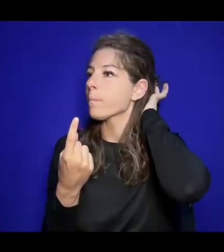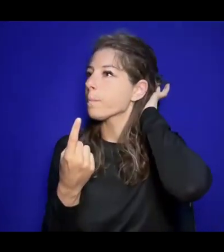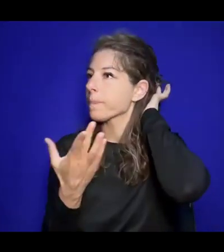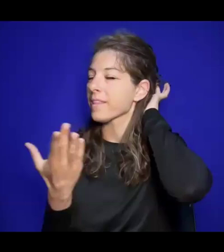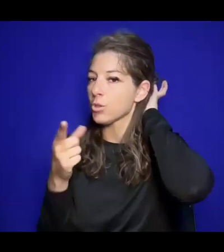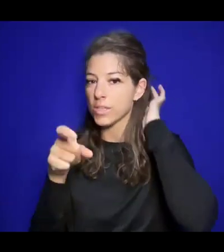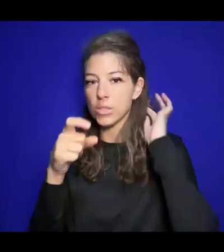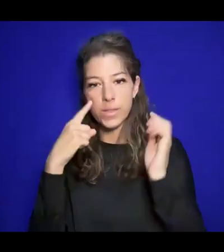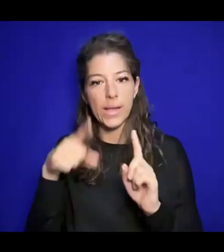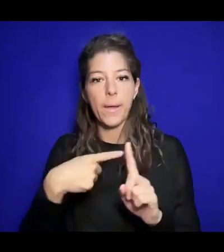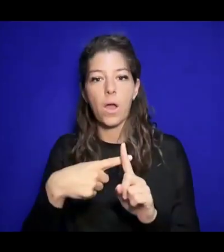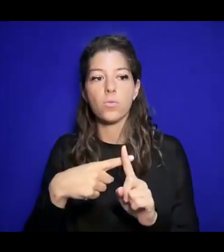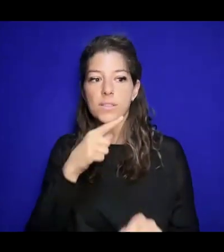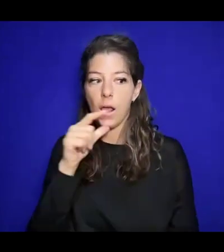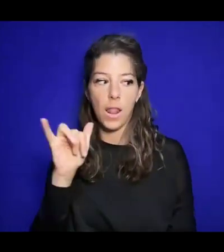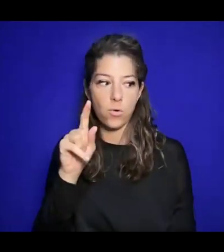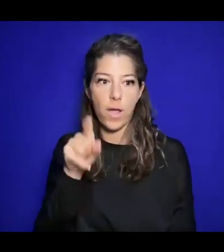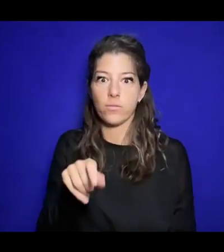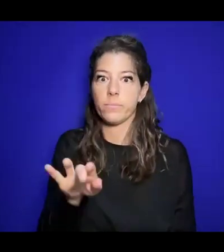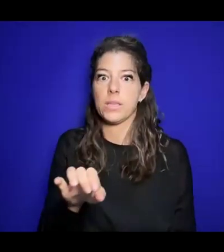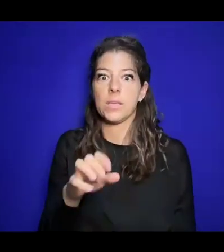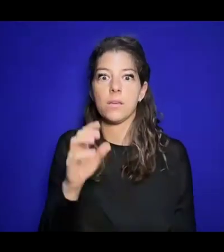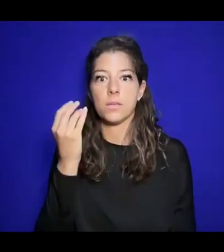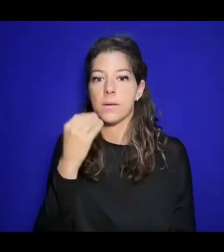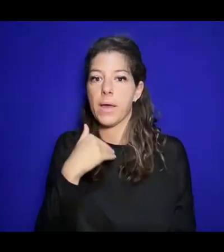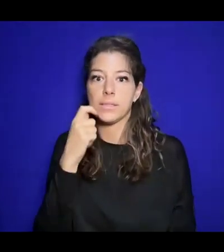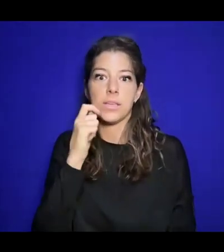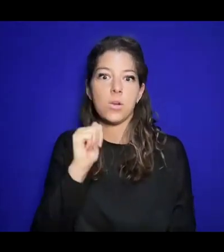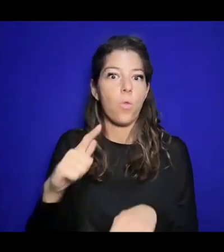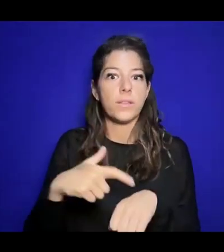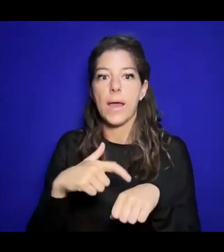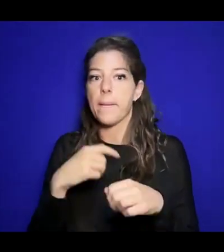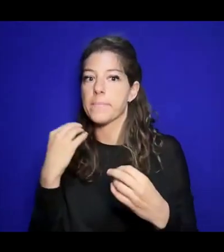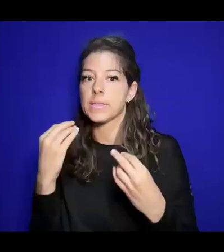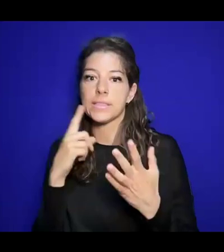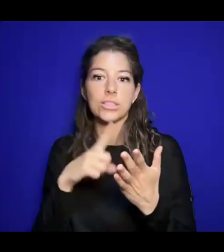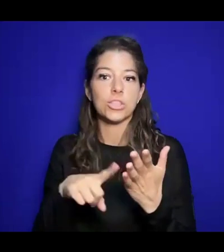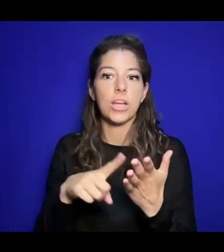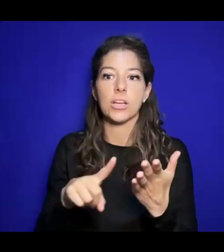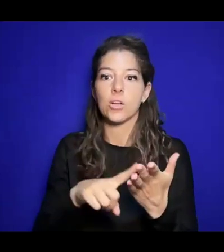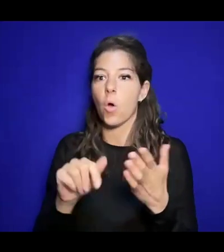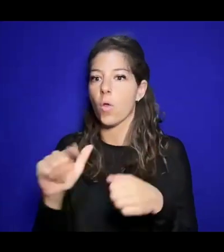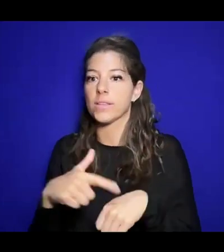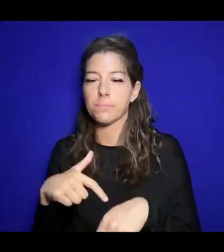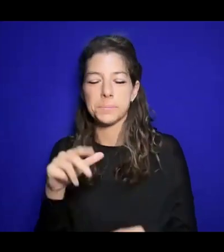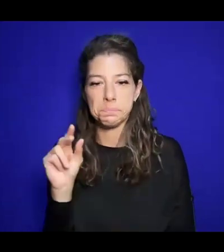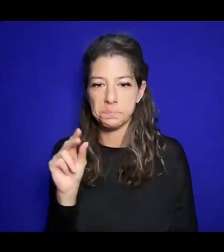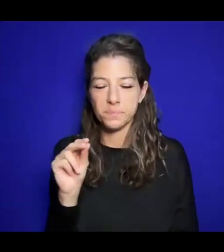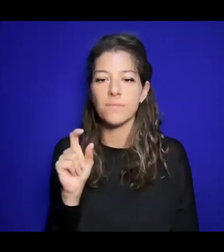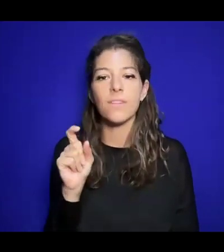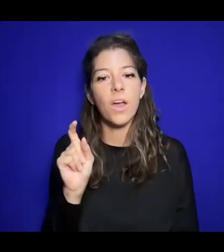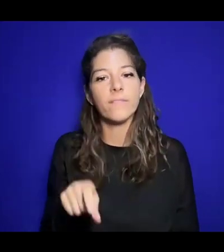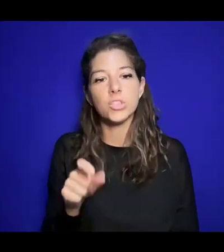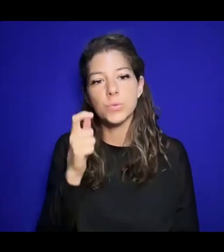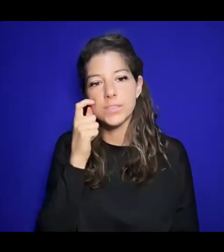about. It's not like I have to think about my skin all day long. I have to check my skin all day long. You do have to do your